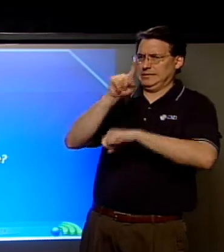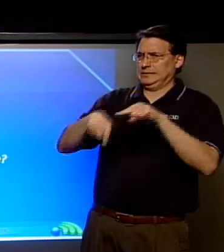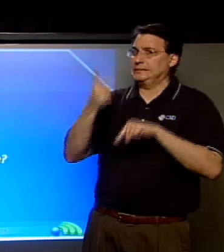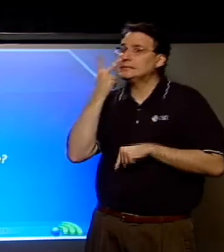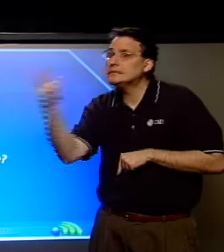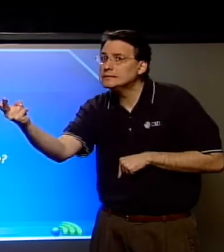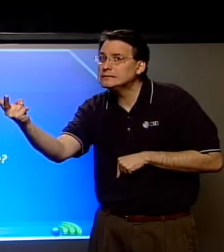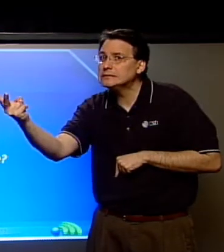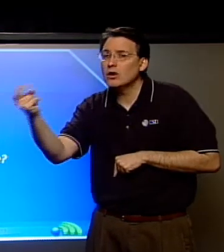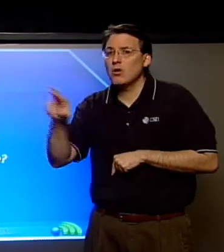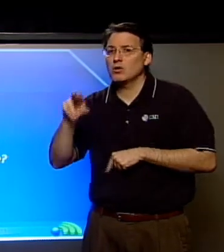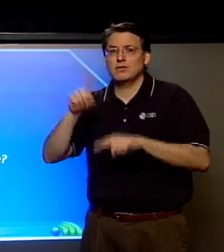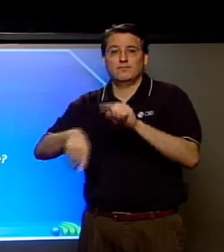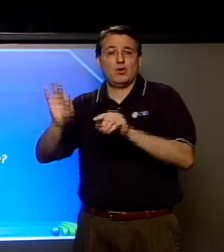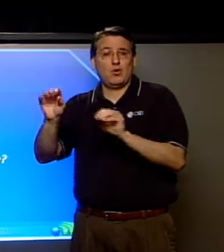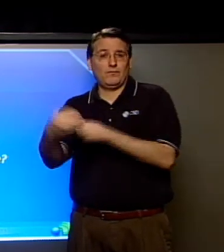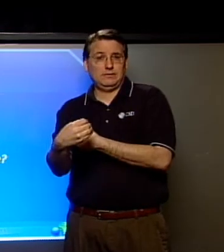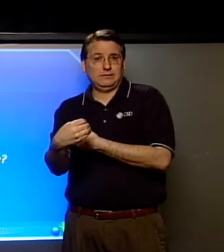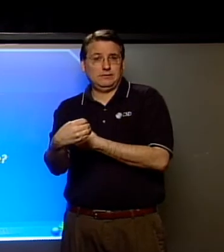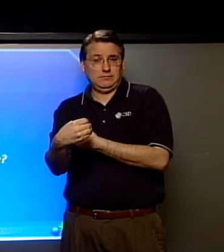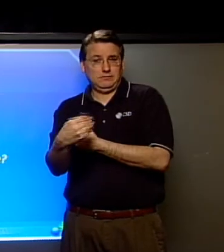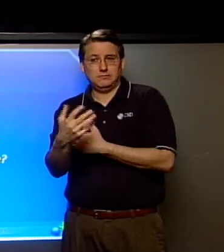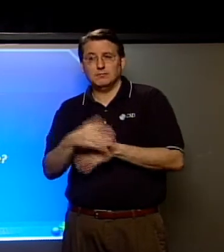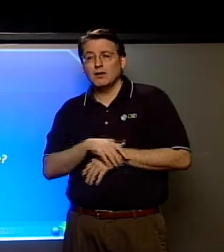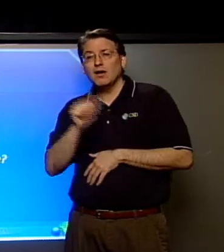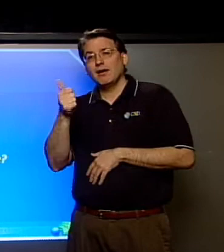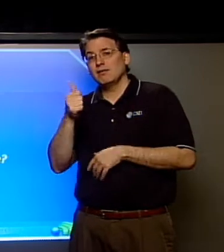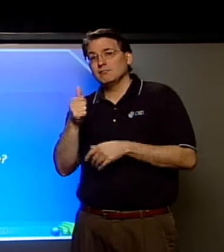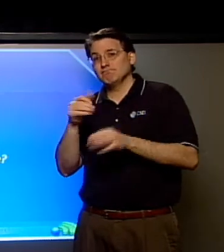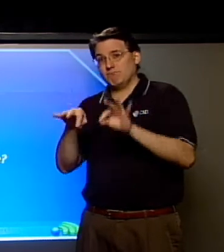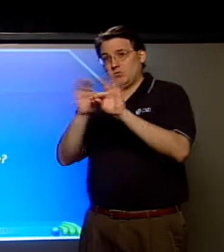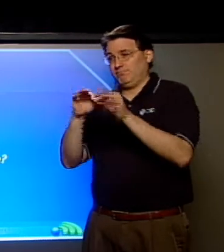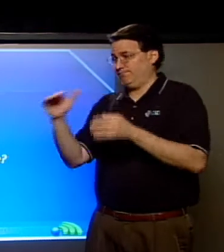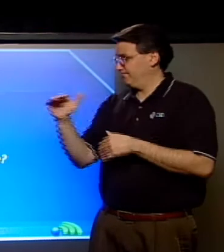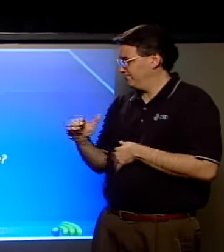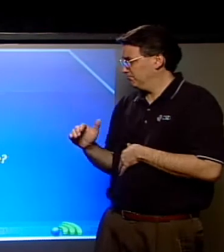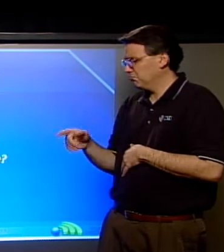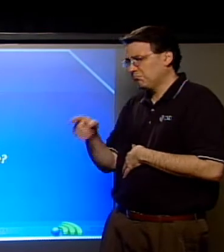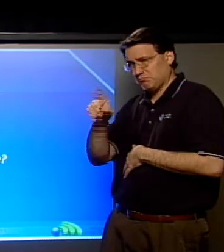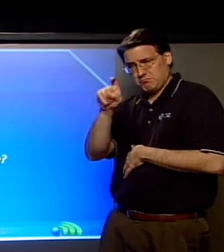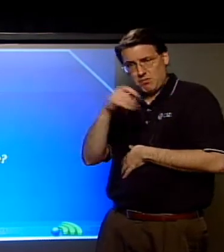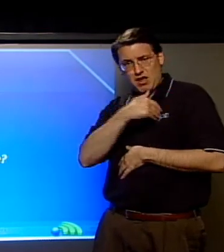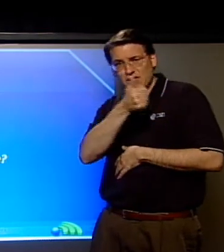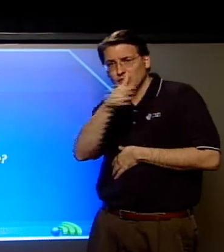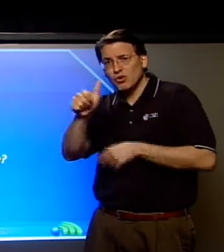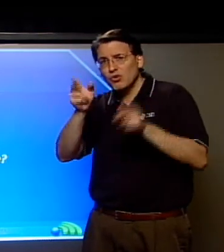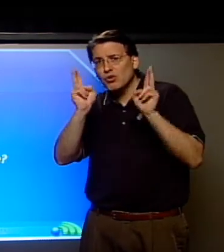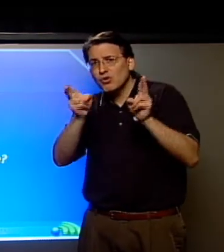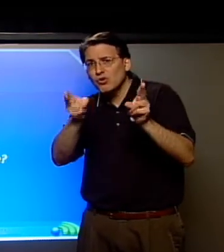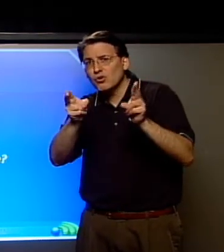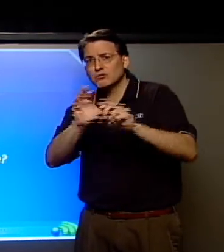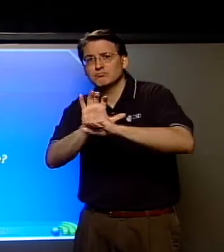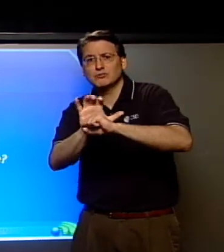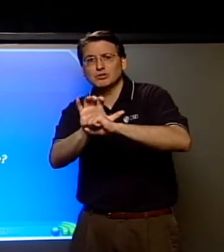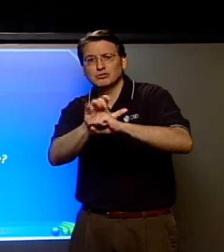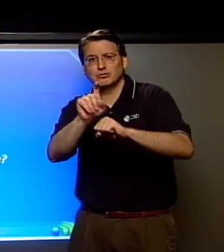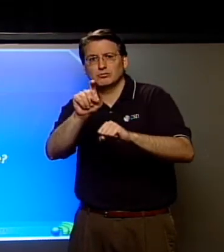see them or where they're located. If you can't see them or you can't find the office that they're located in, it's probably not a good idea to do business with